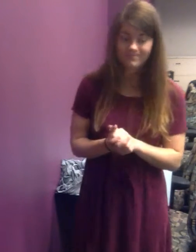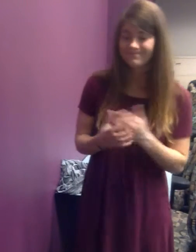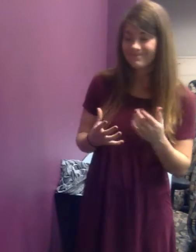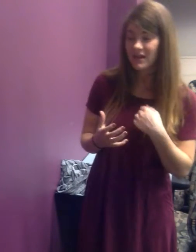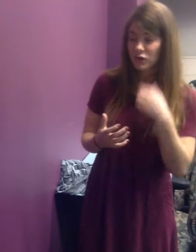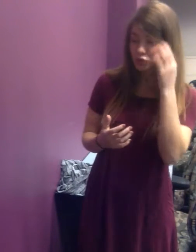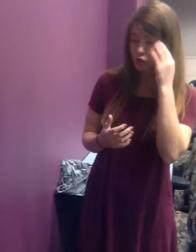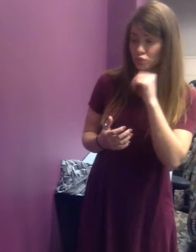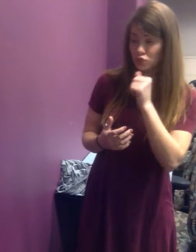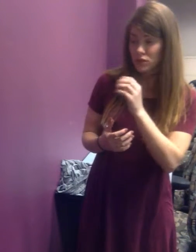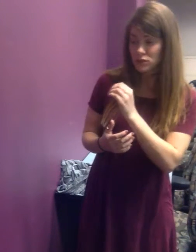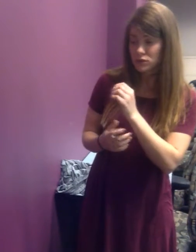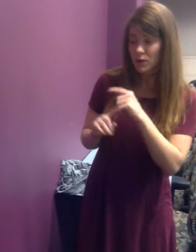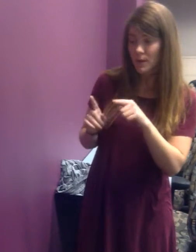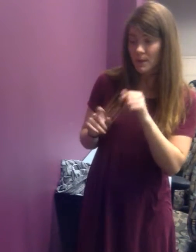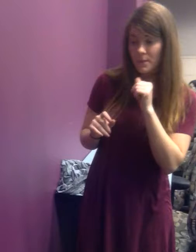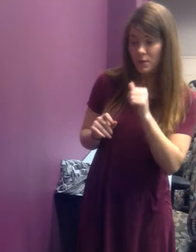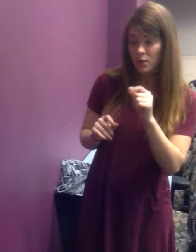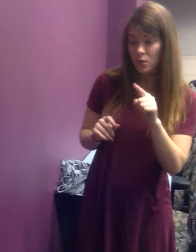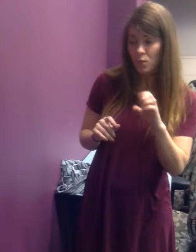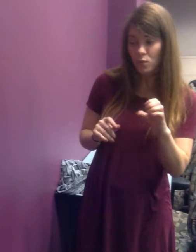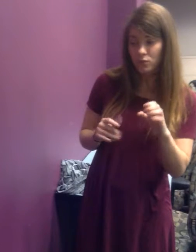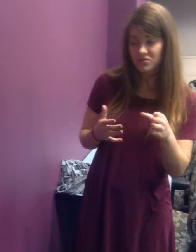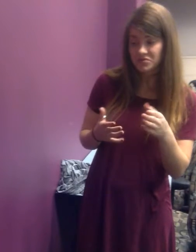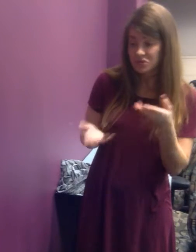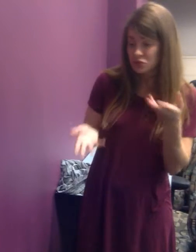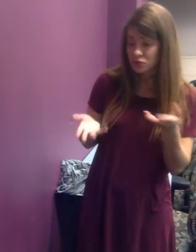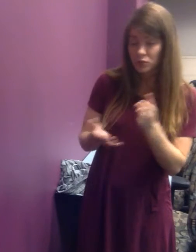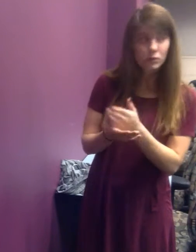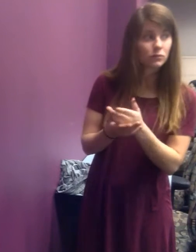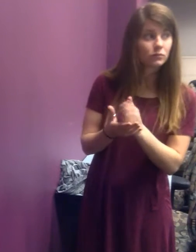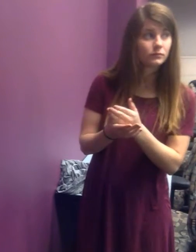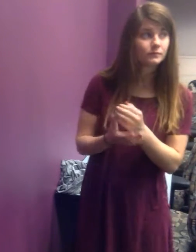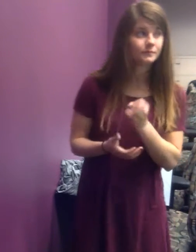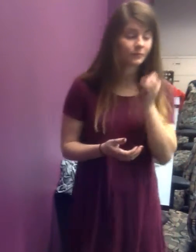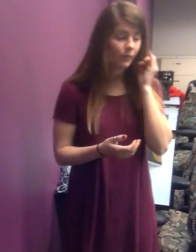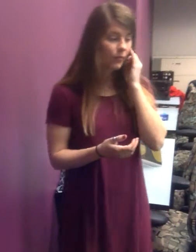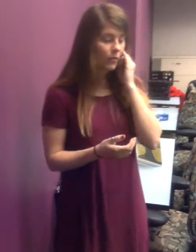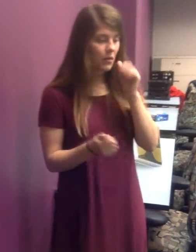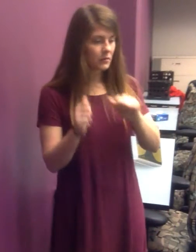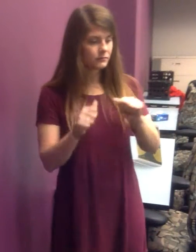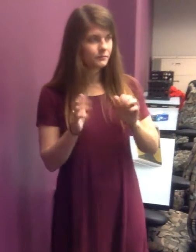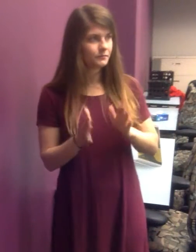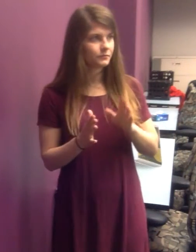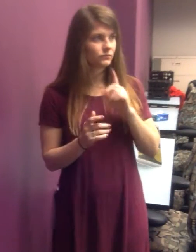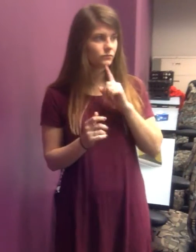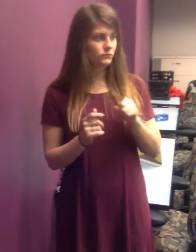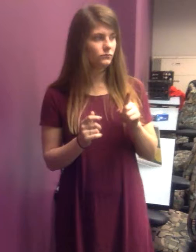is mostly or significantly caused by human activity, what do you say to that?